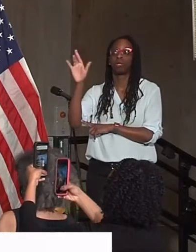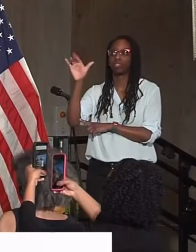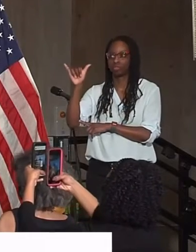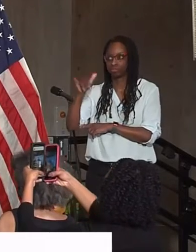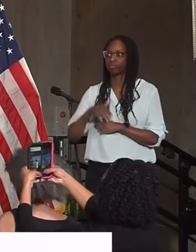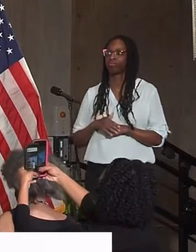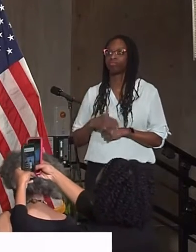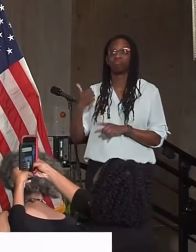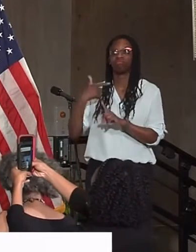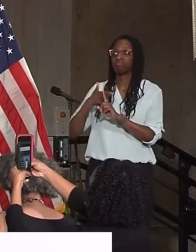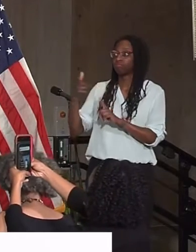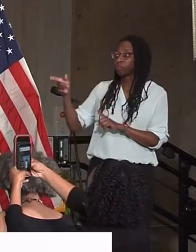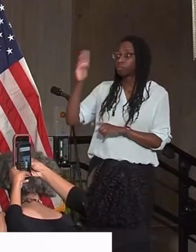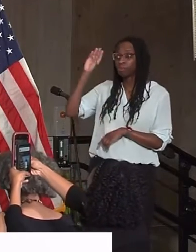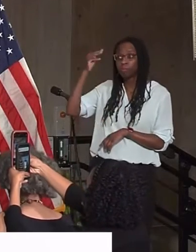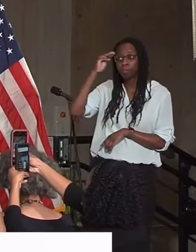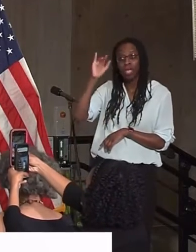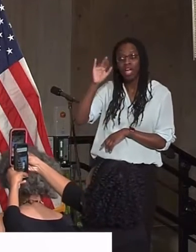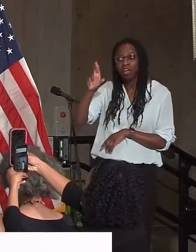Janey.